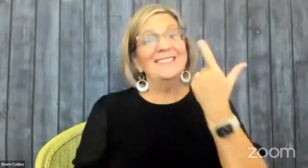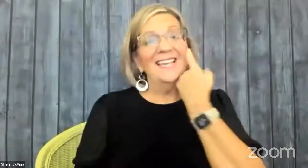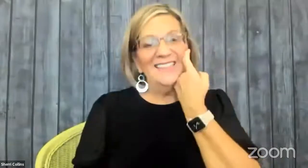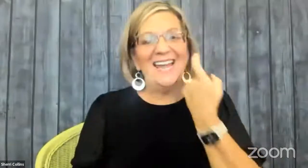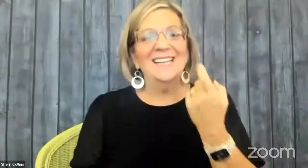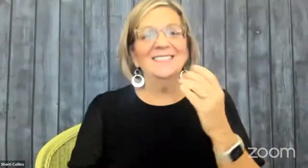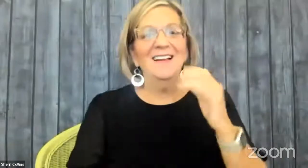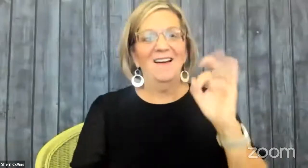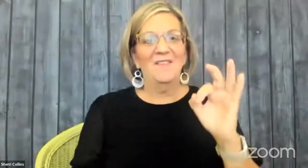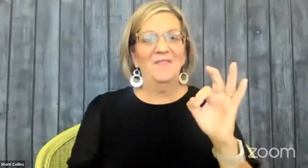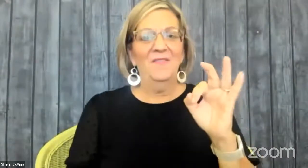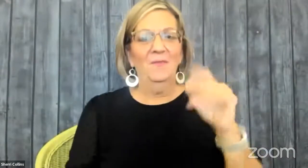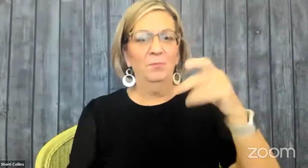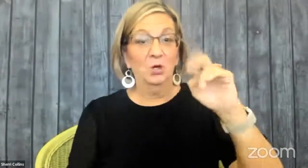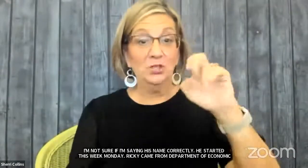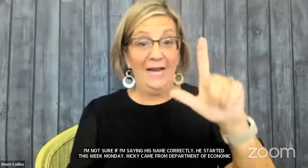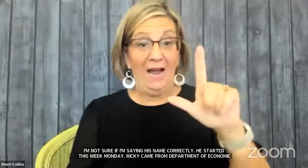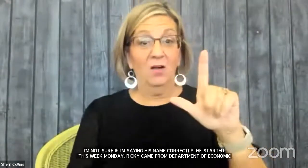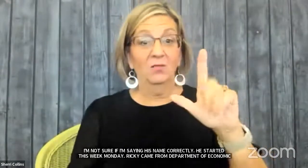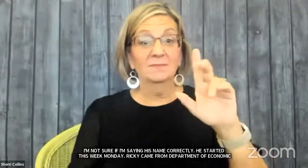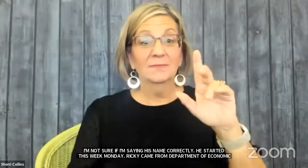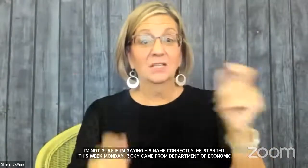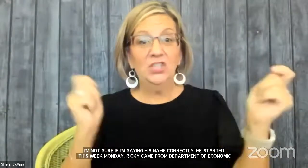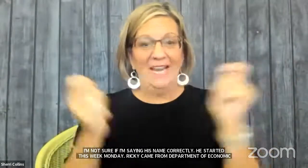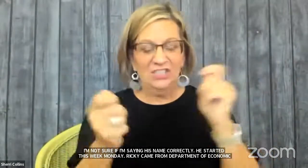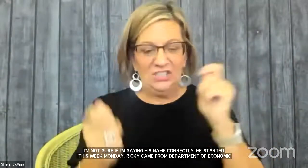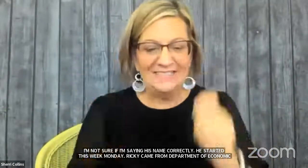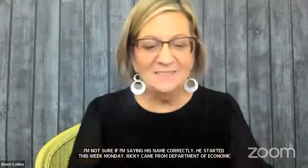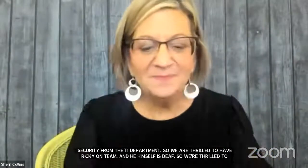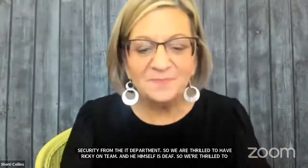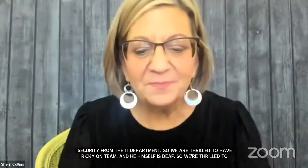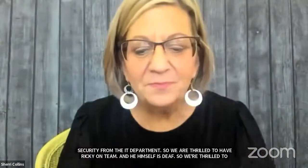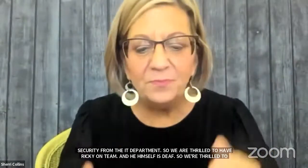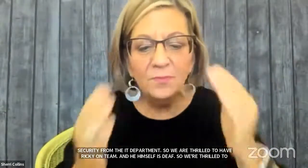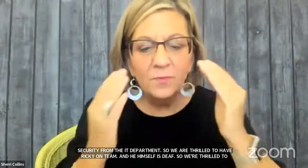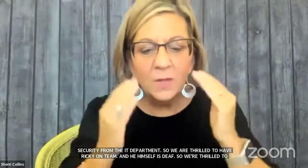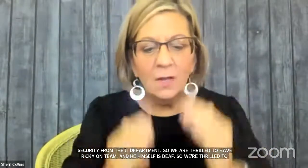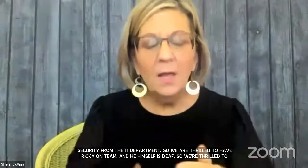that's the latest of personnel changes.